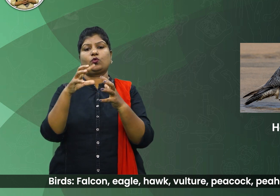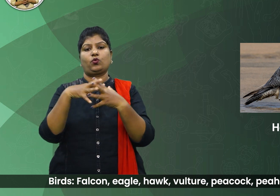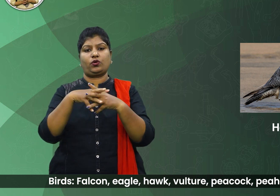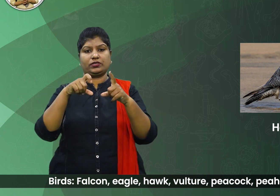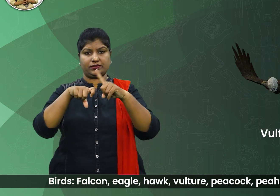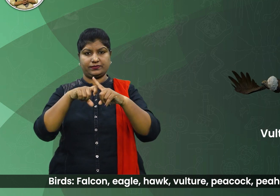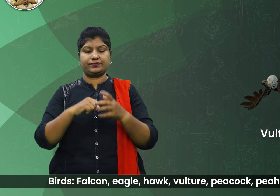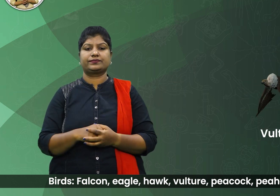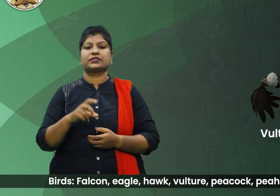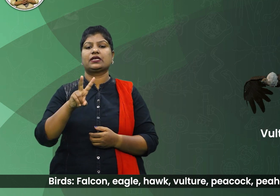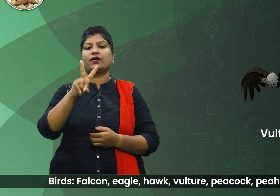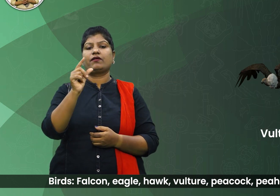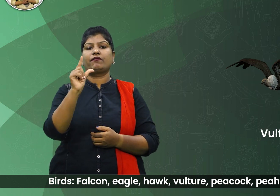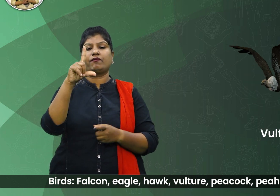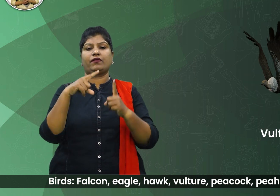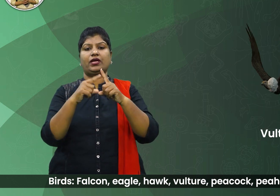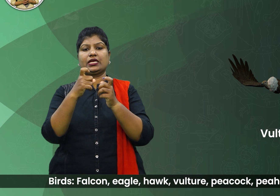Hawk Vulture